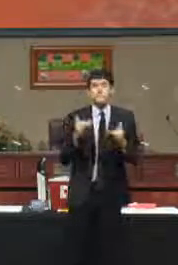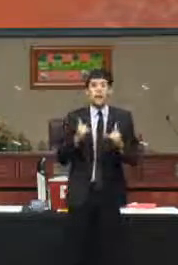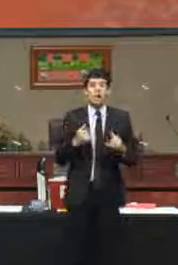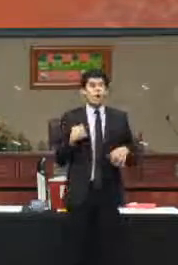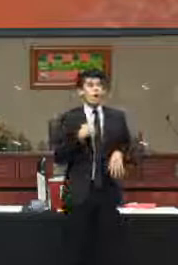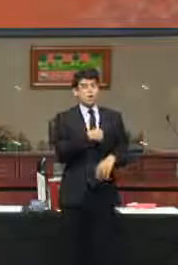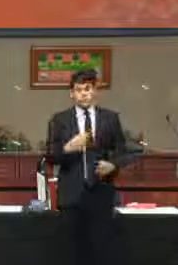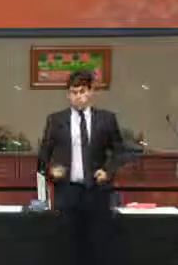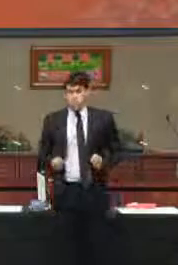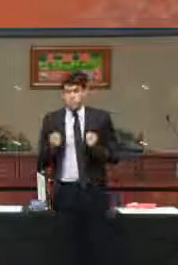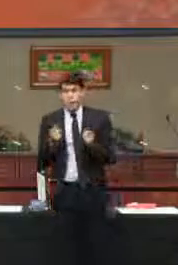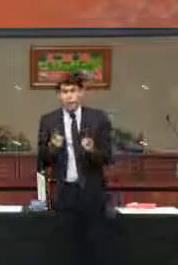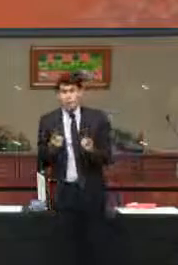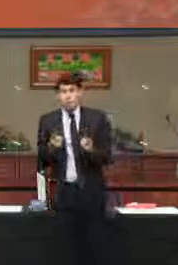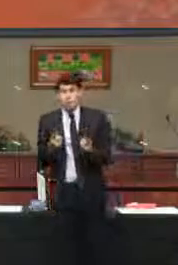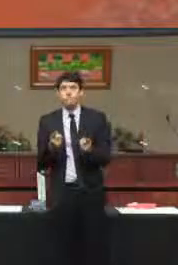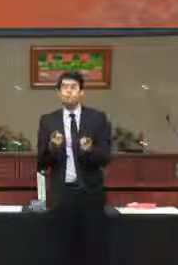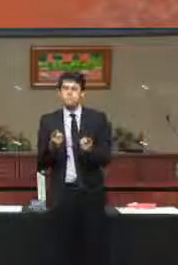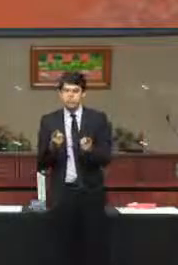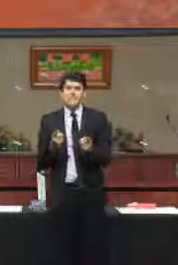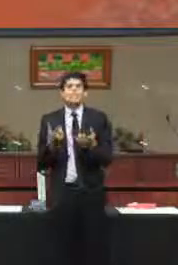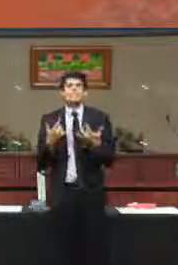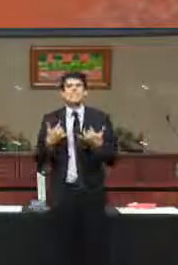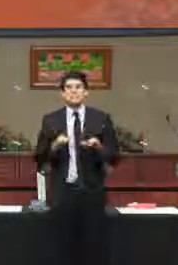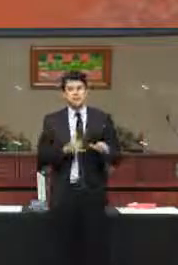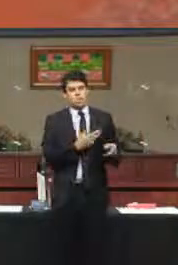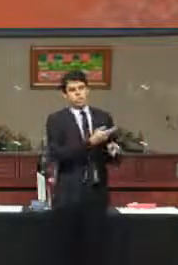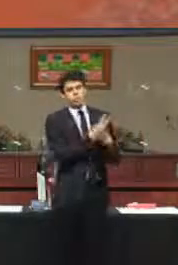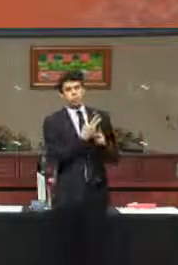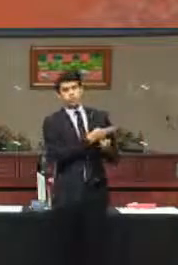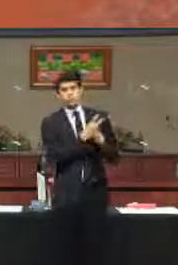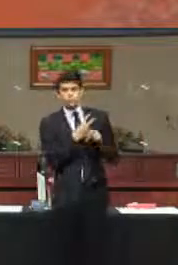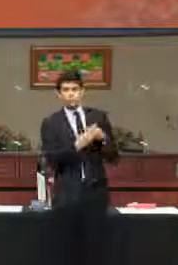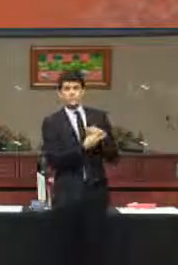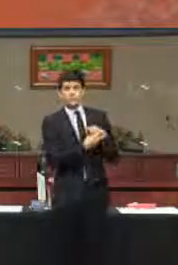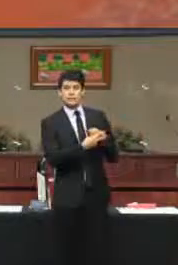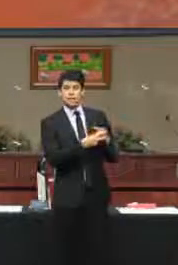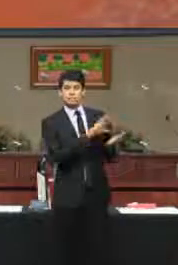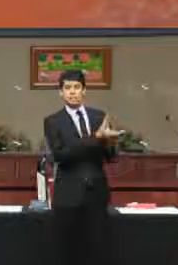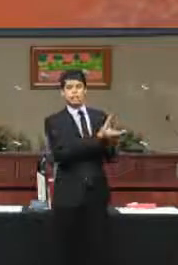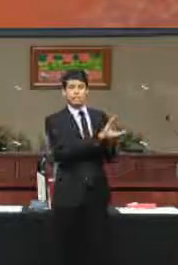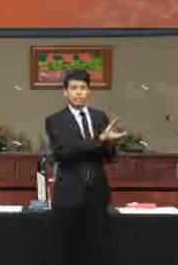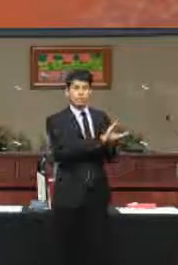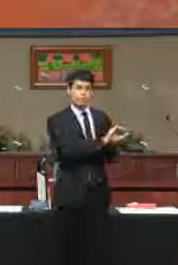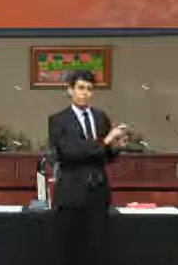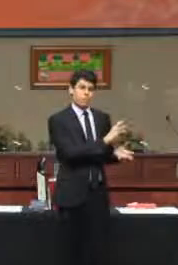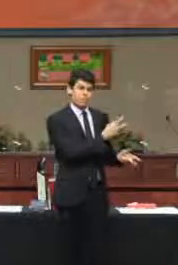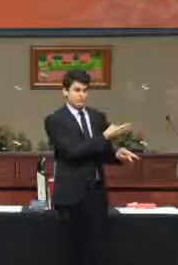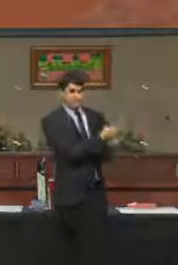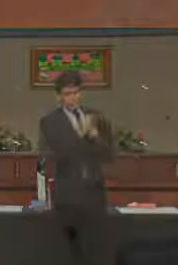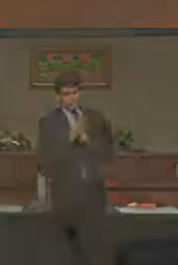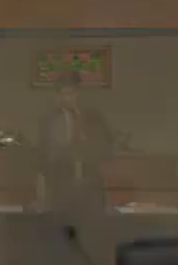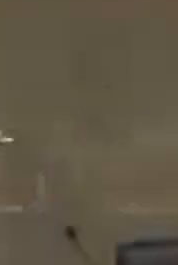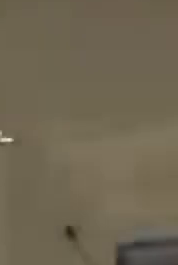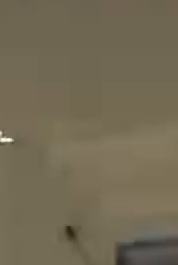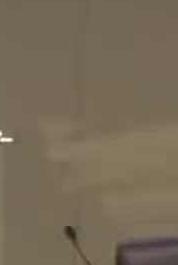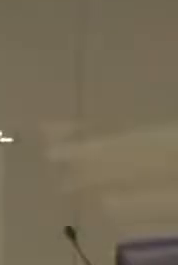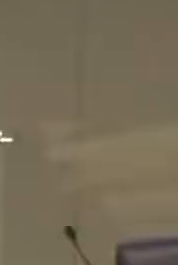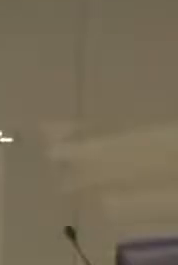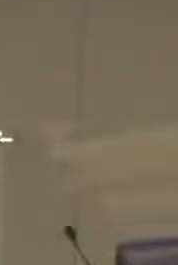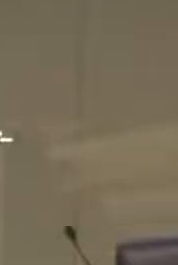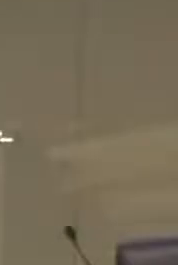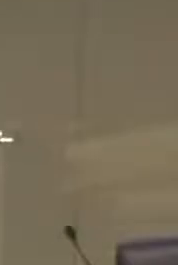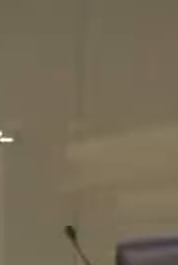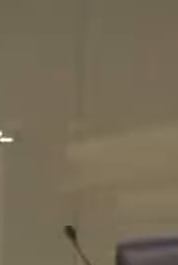county continues to use reserves to offset ongoing TDT collection shortfalls. However, this month